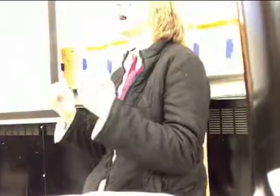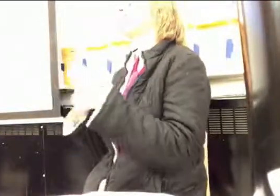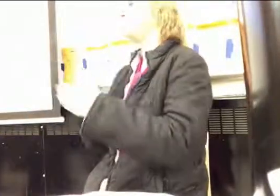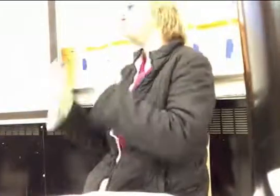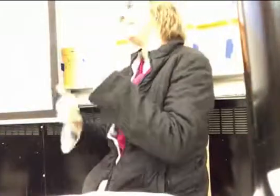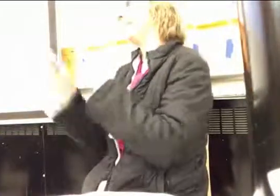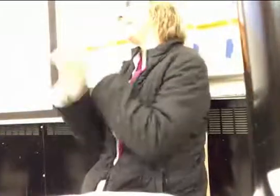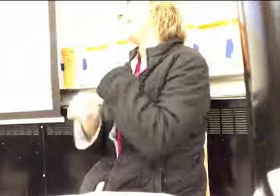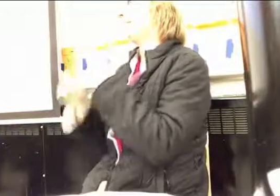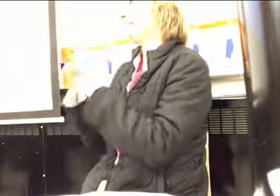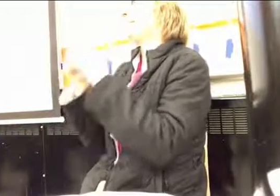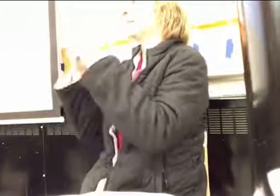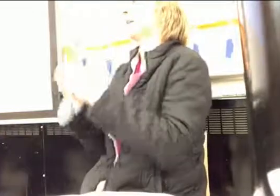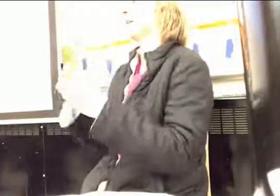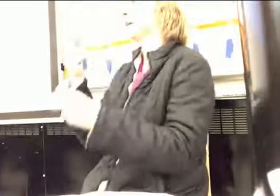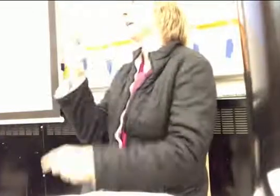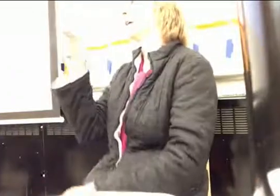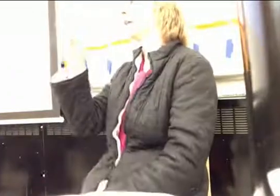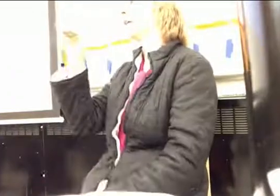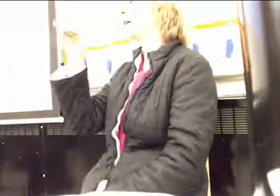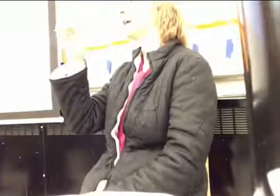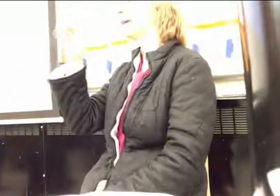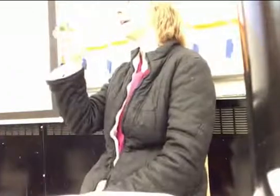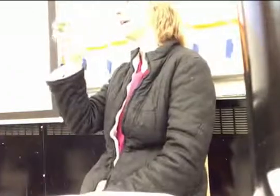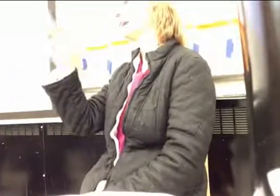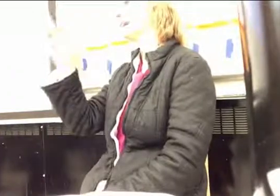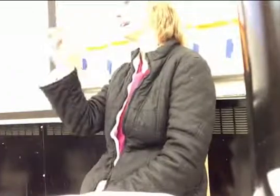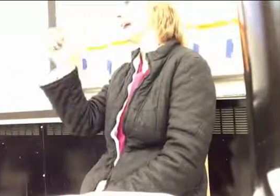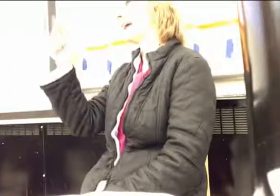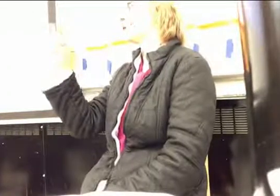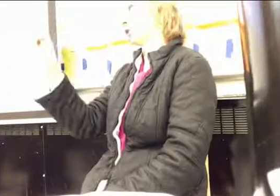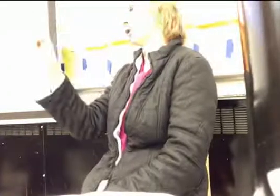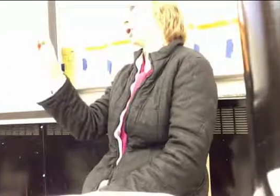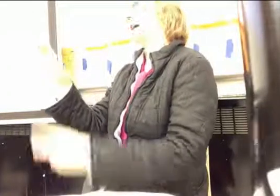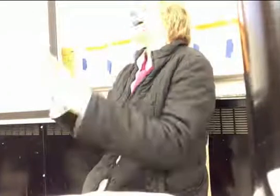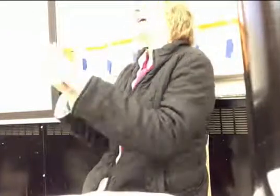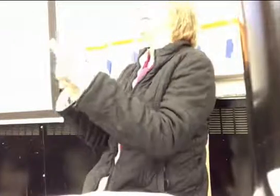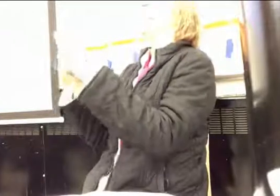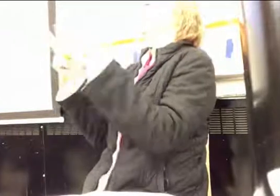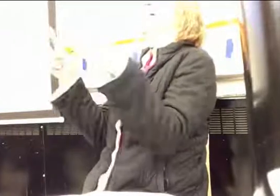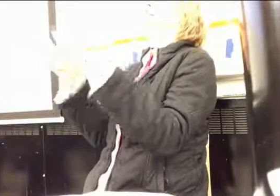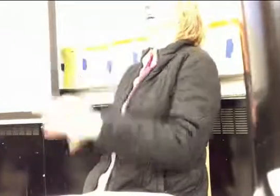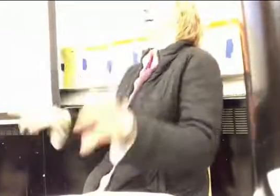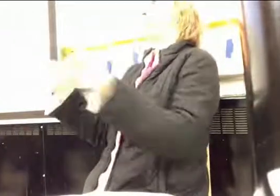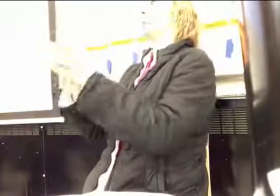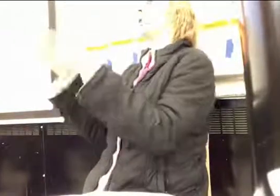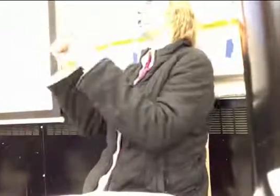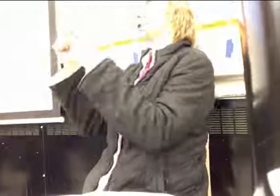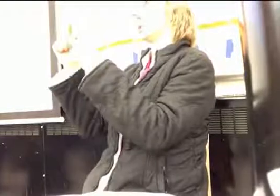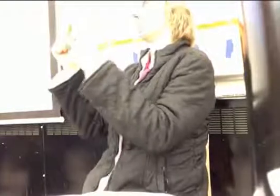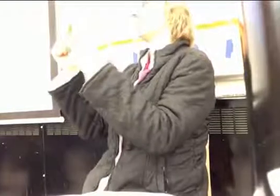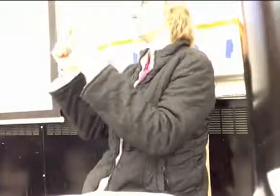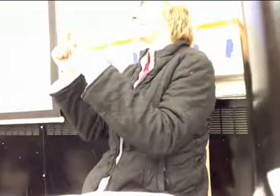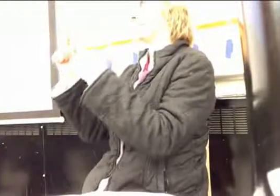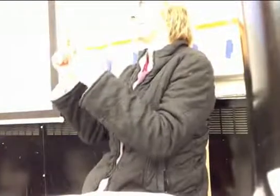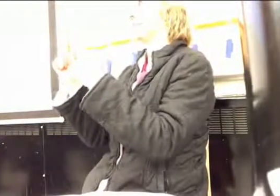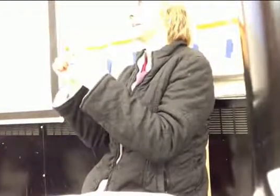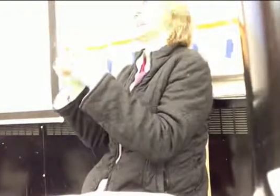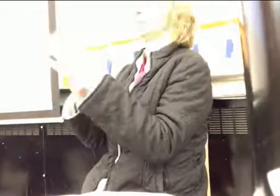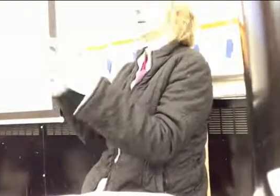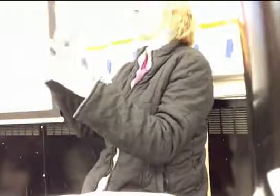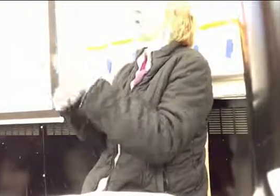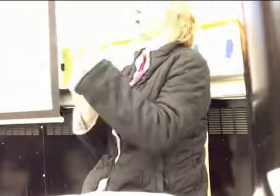period that's known as the Gilded Age. This is a double star, very important term. Double star, very important